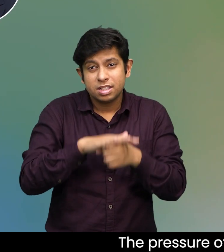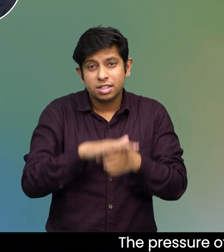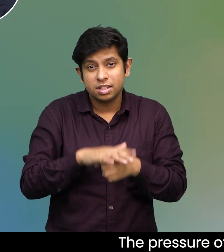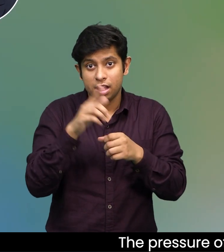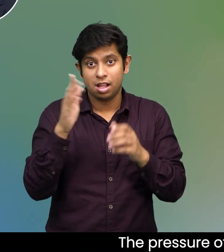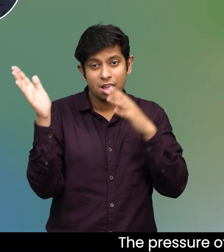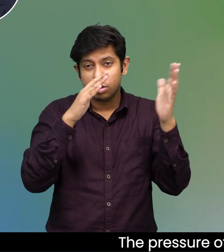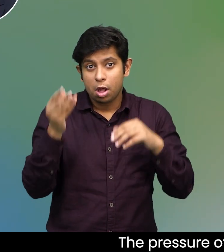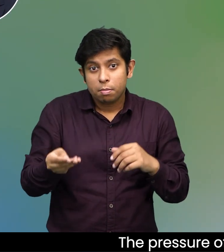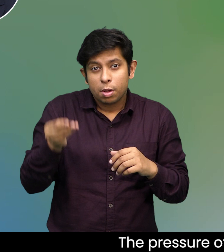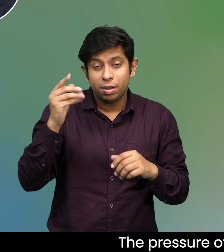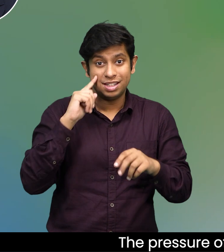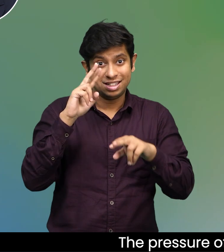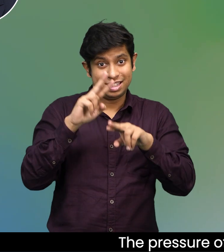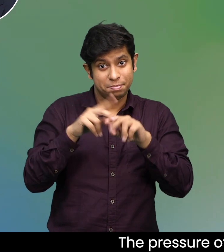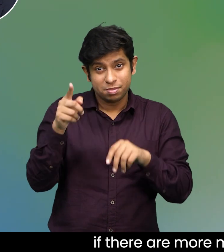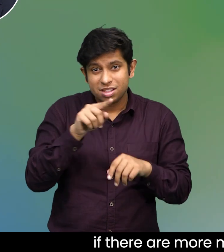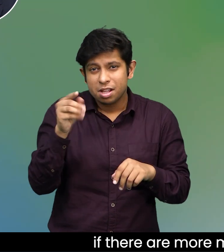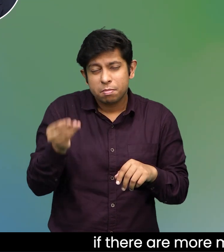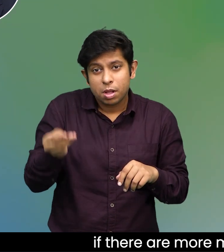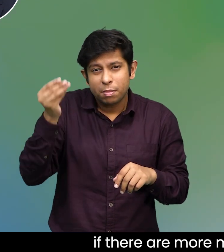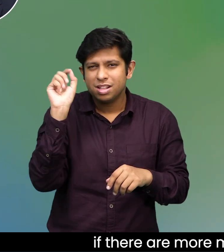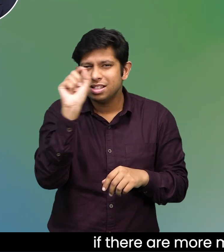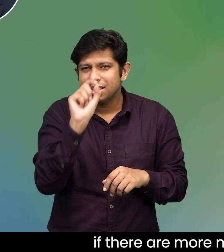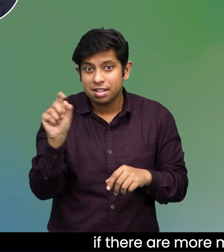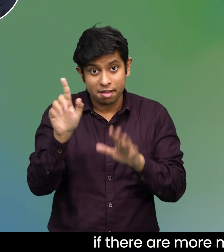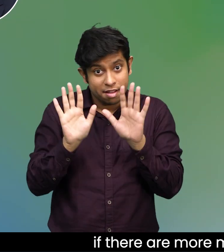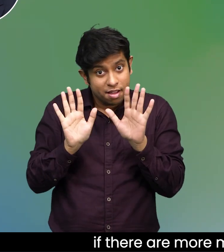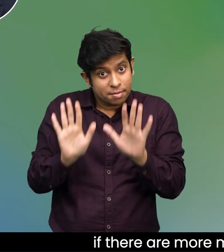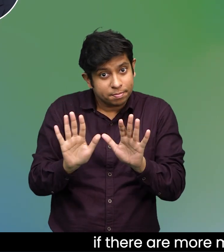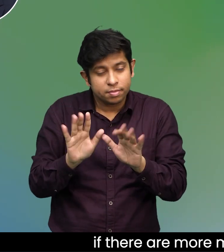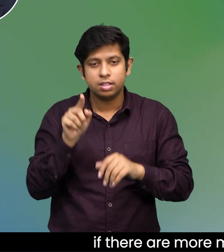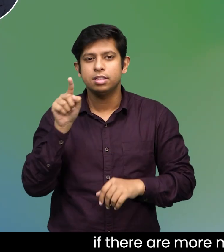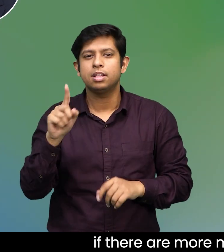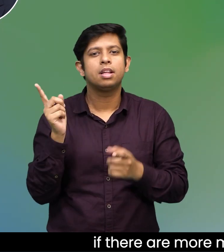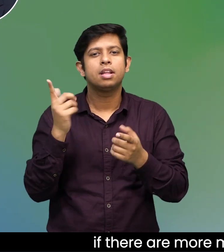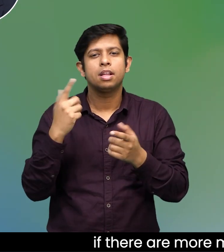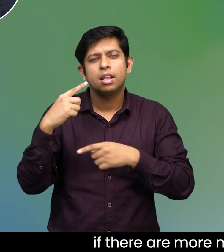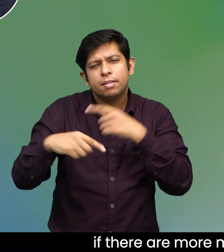The pressure of air increases if there are more molecules present.